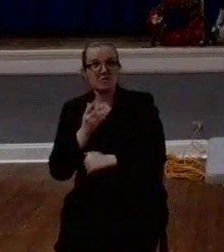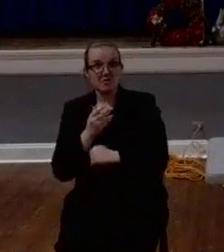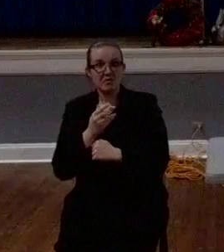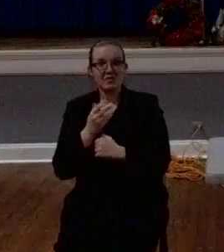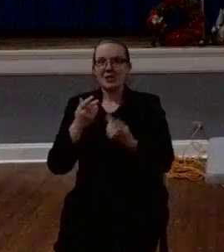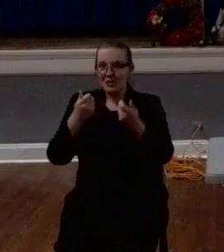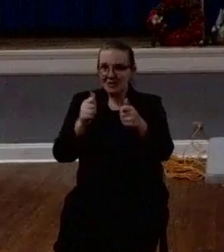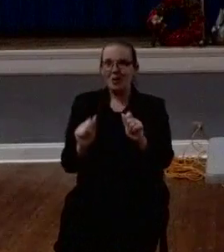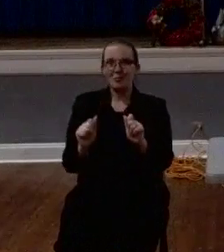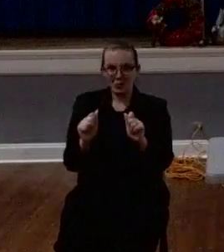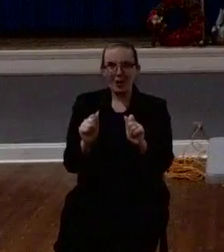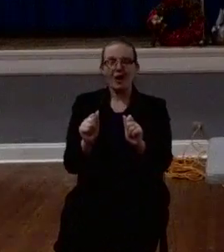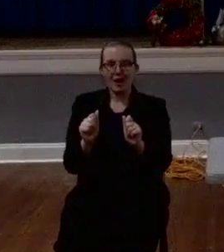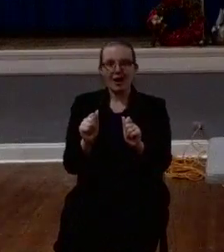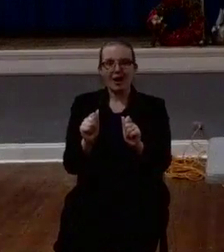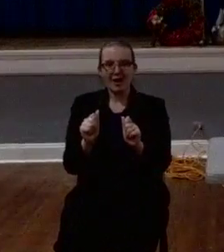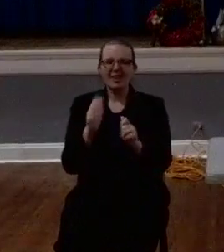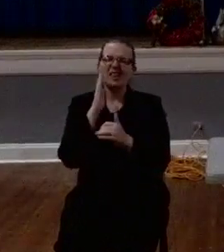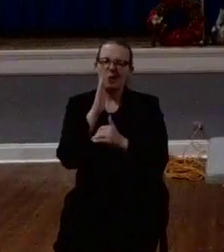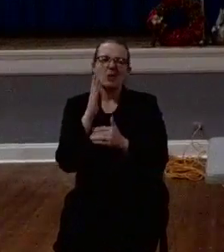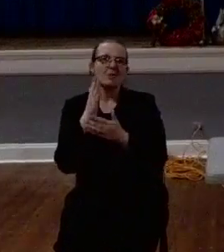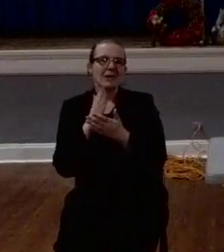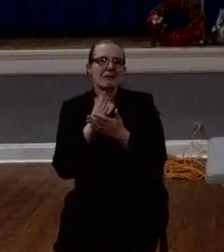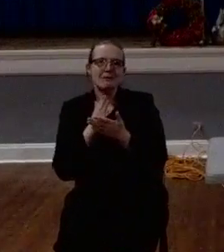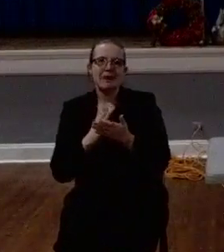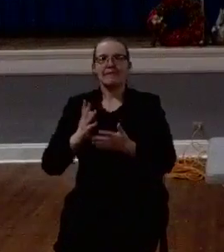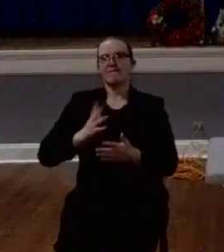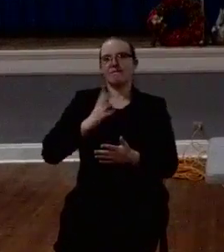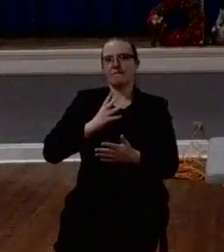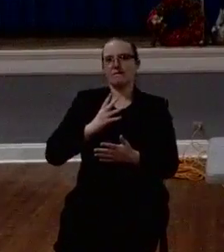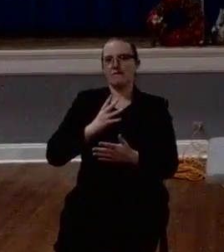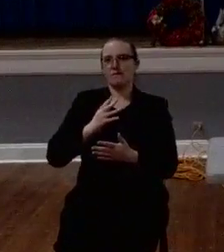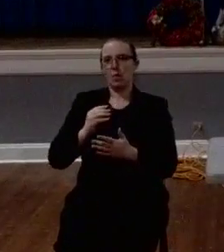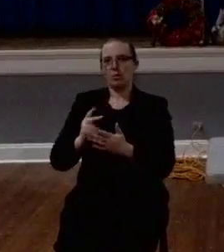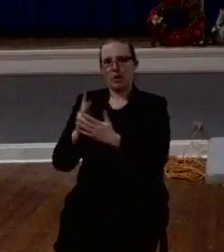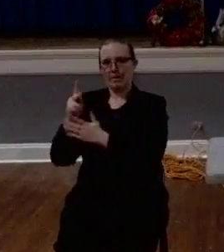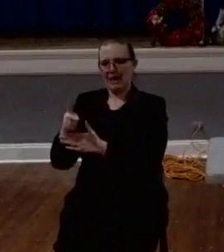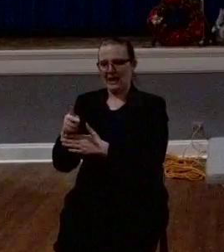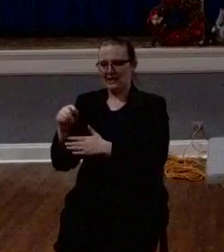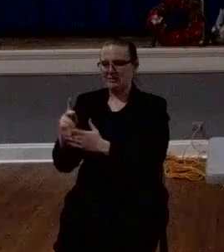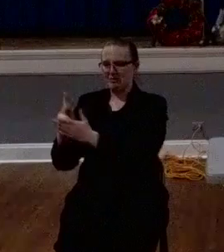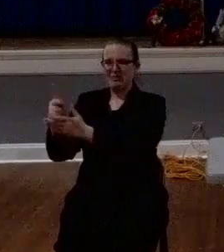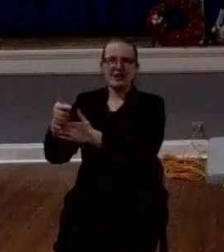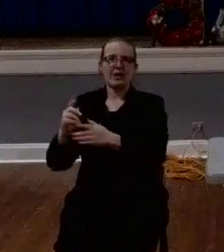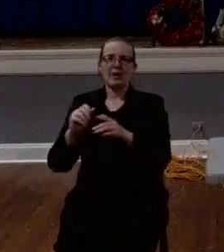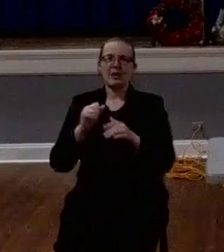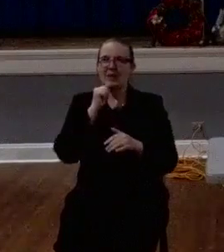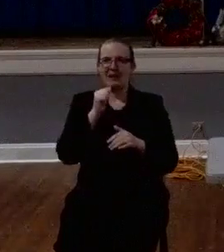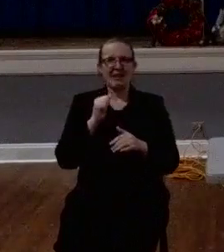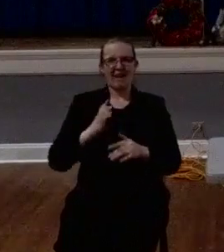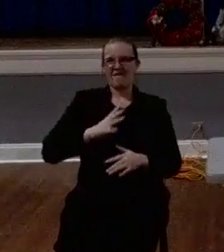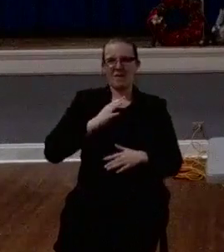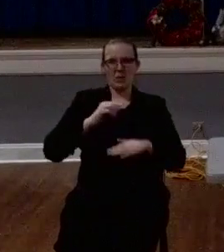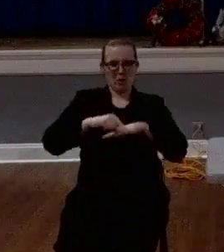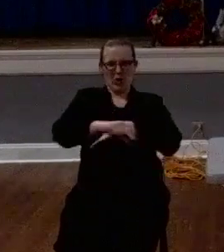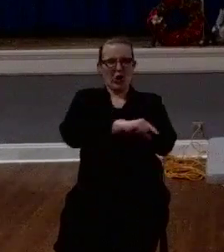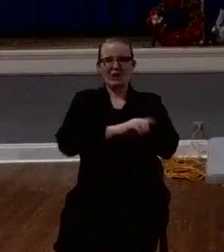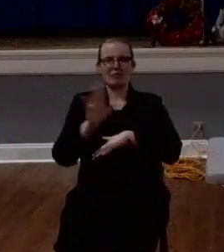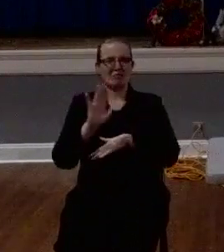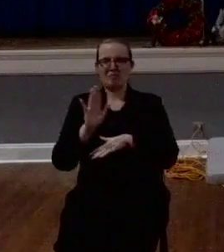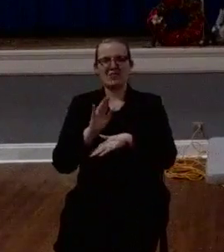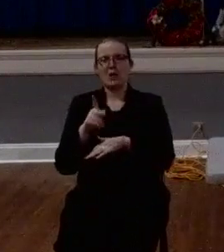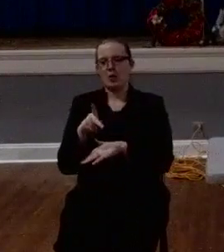not there'll be some formal plantings, but it's not going to be that kind of formal garden. It's going to be a park